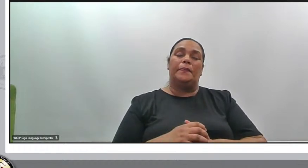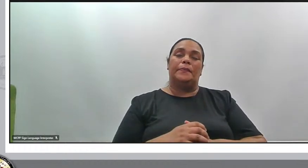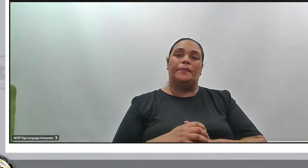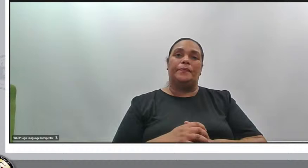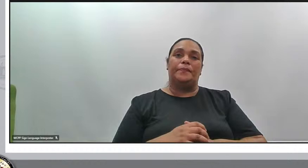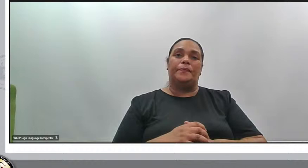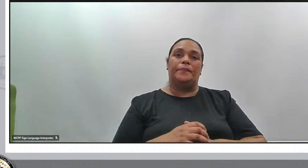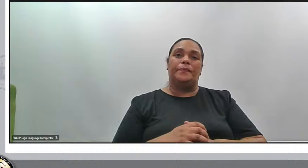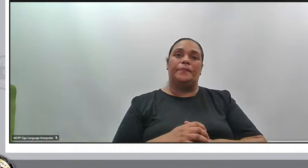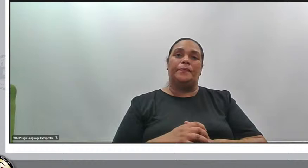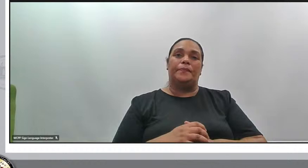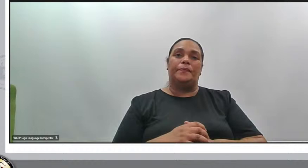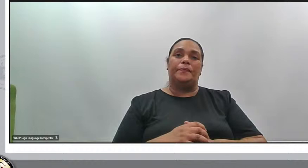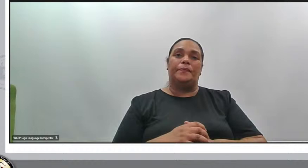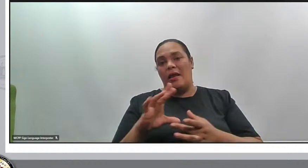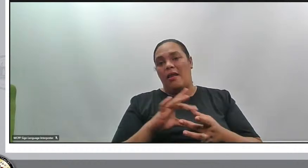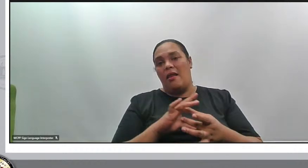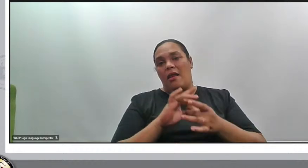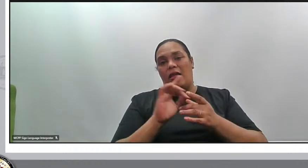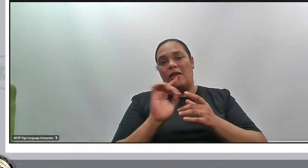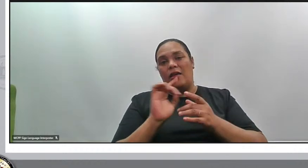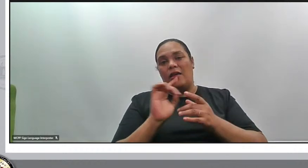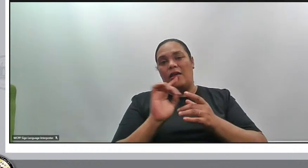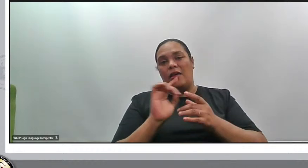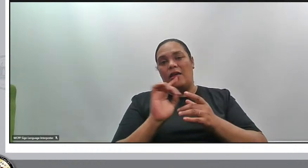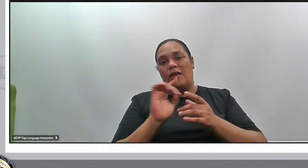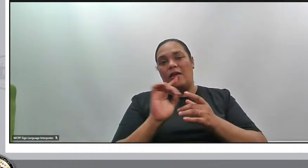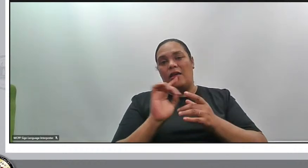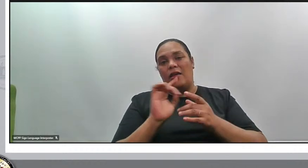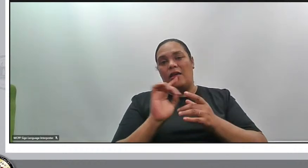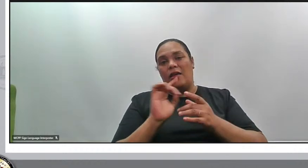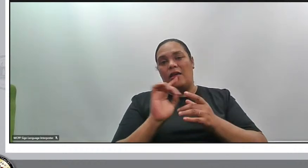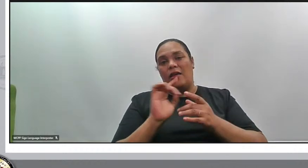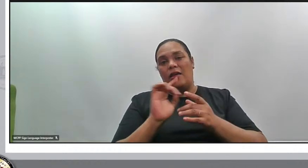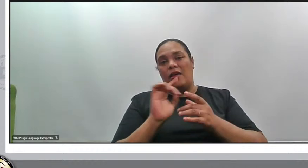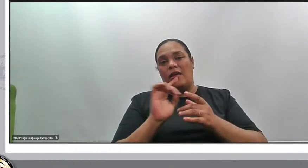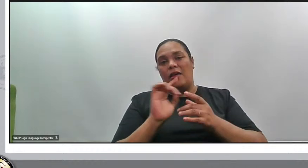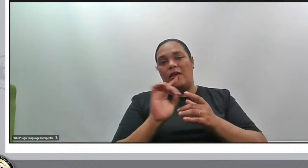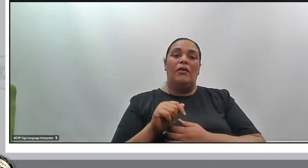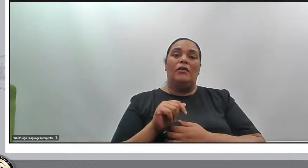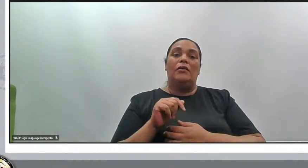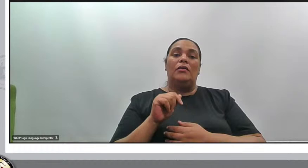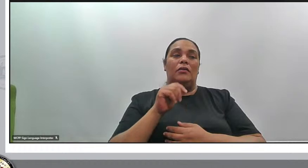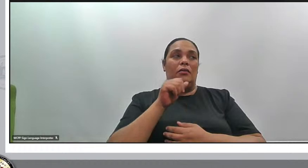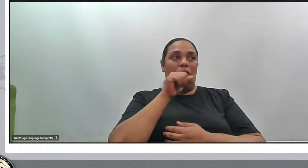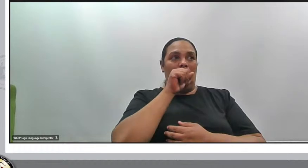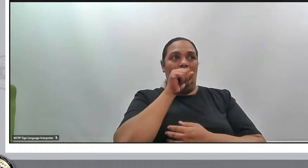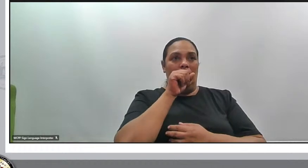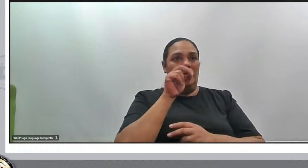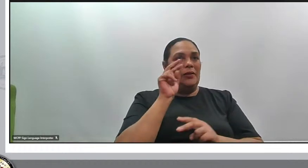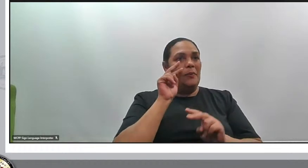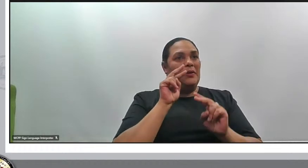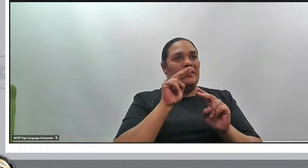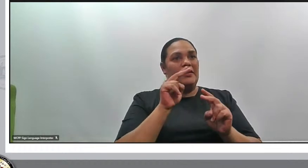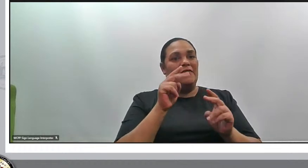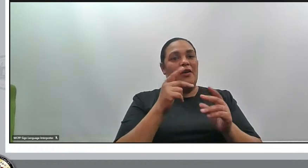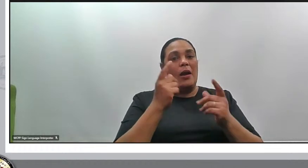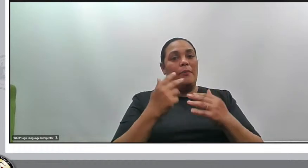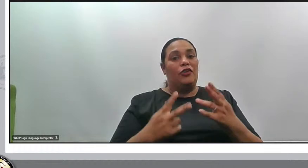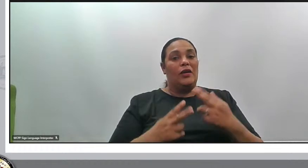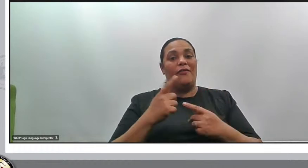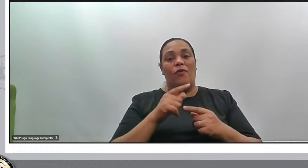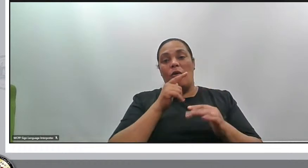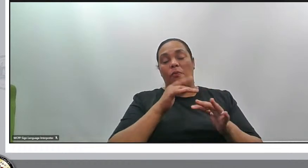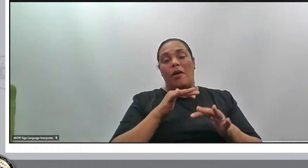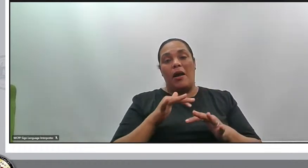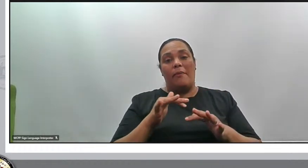Honourable Bosman, linking to the questions from Honourable Lacker. The perceived budget cuts for public education